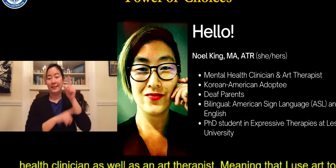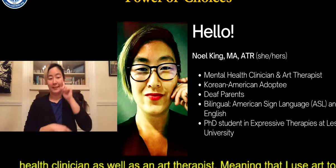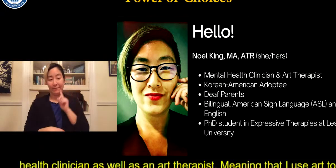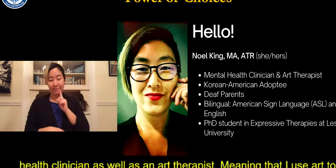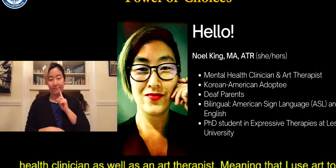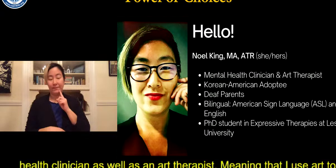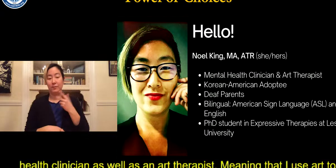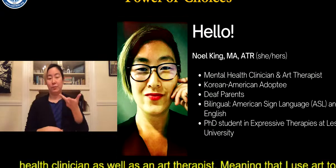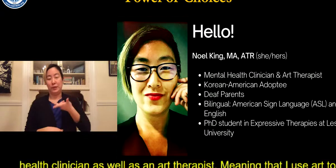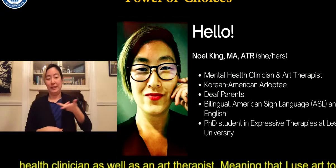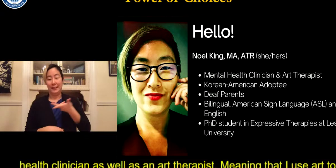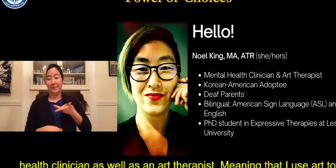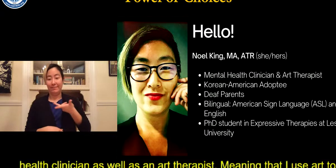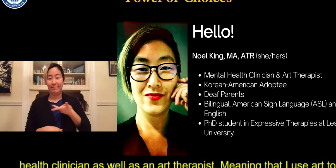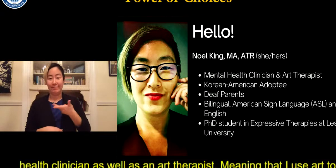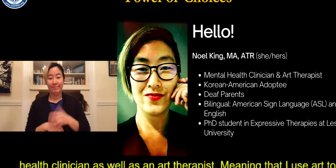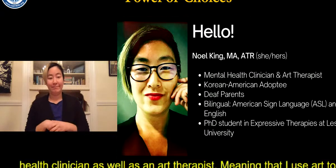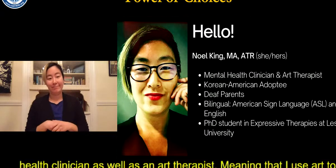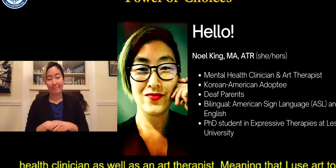adoptee.